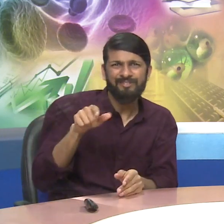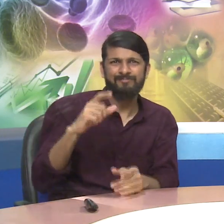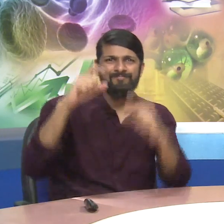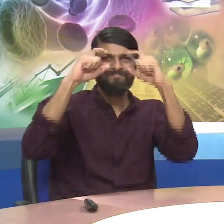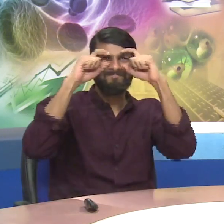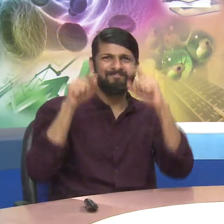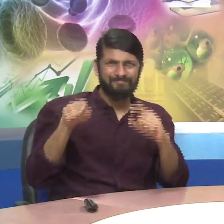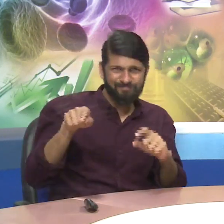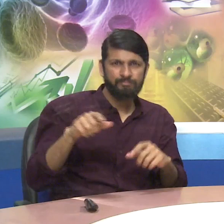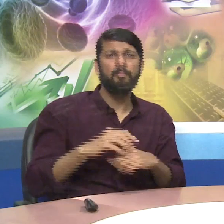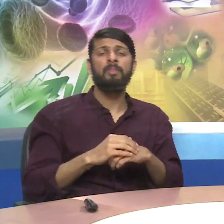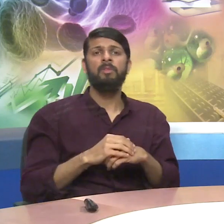he was the